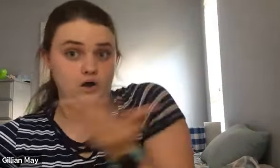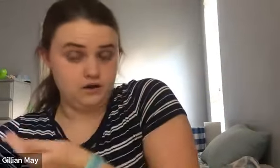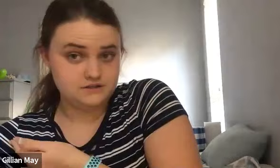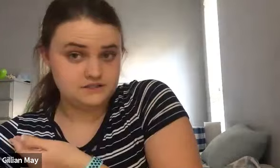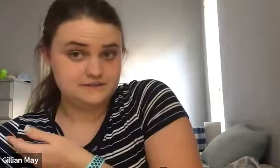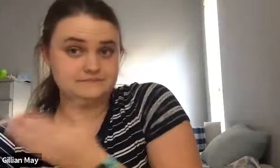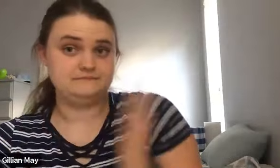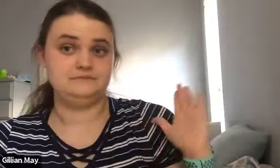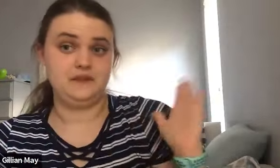ours.